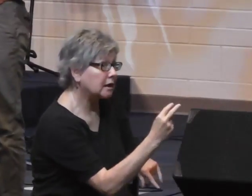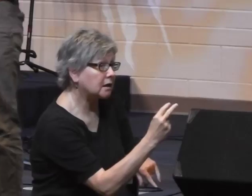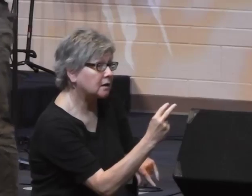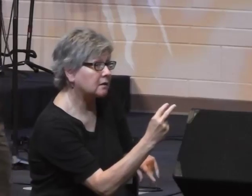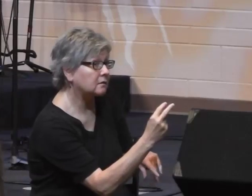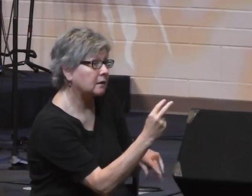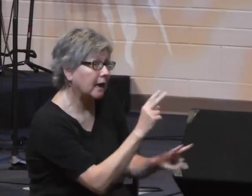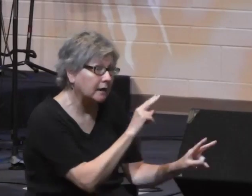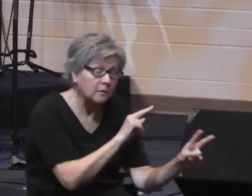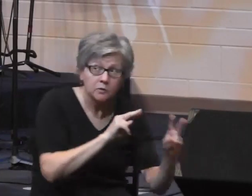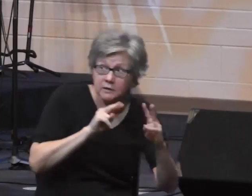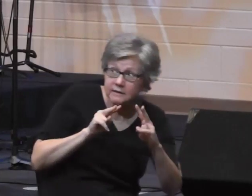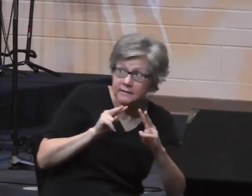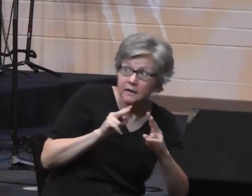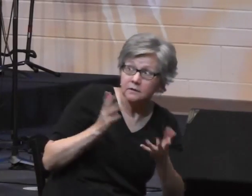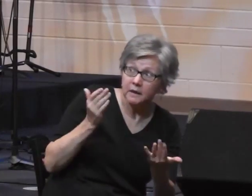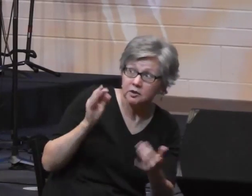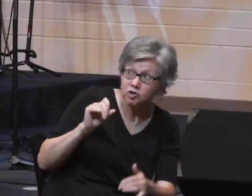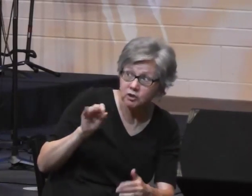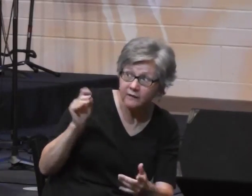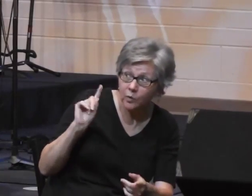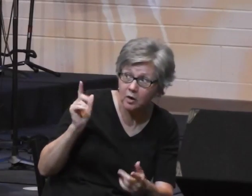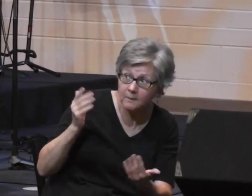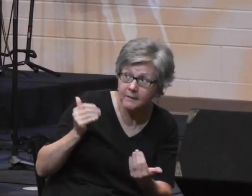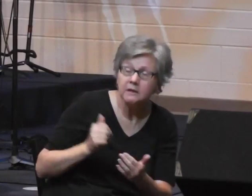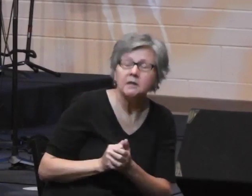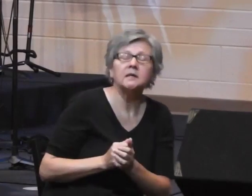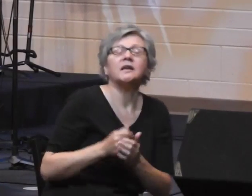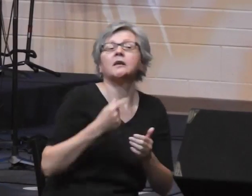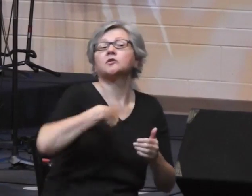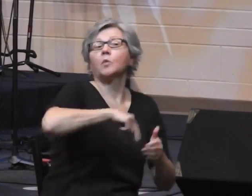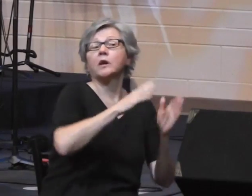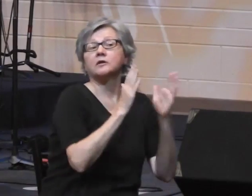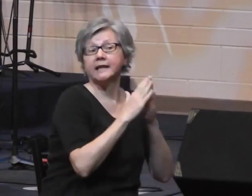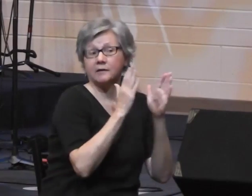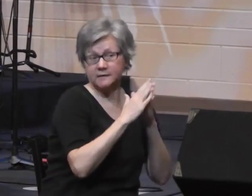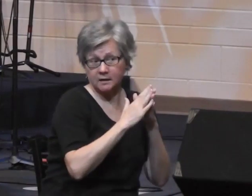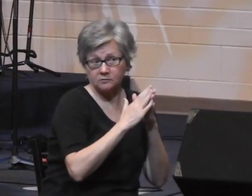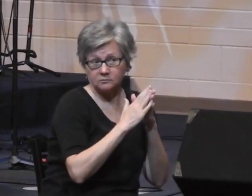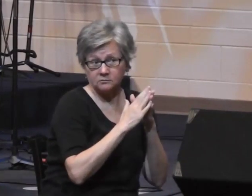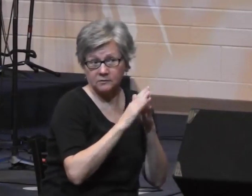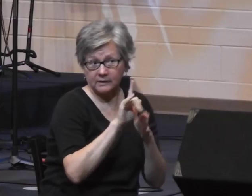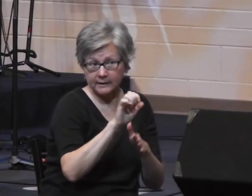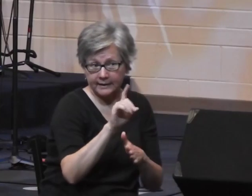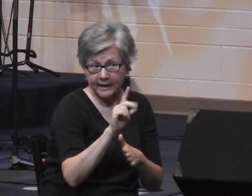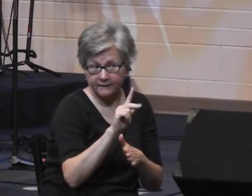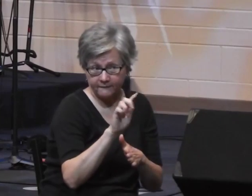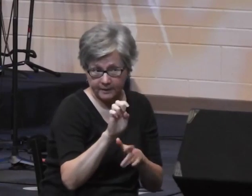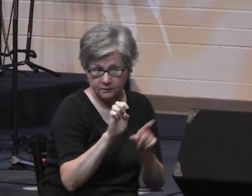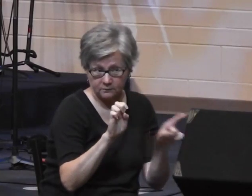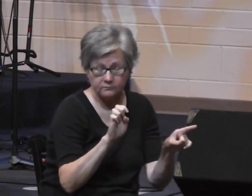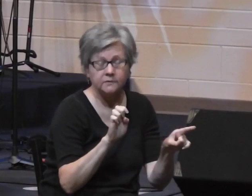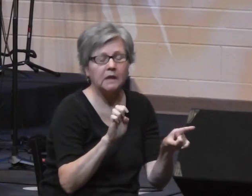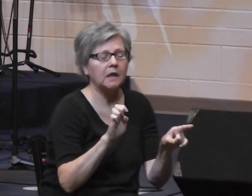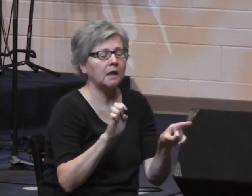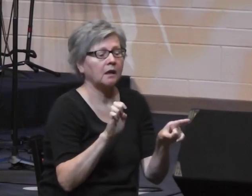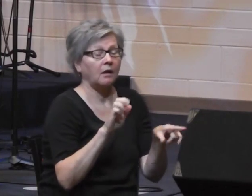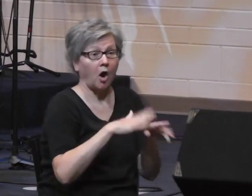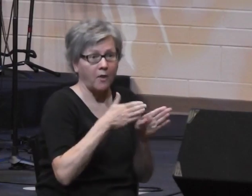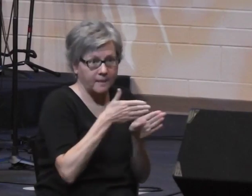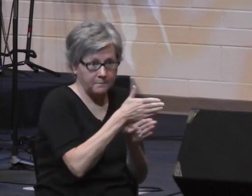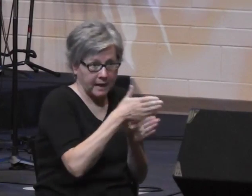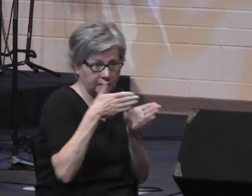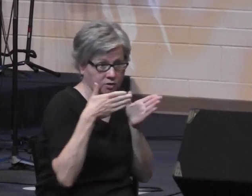line. And if you can picture, if you've been to downtown Leadville, cozy little mountain town, and about a half mile down Main Street, there's a